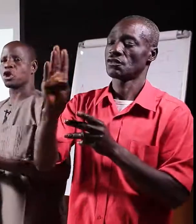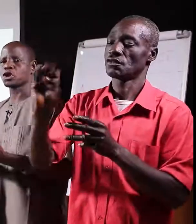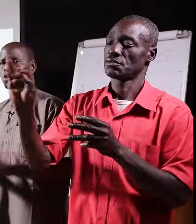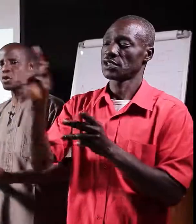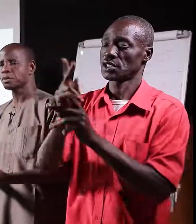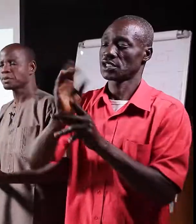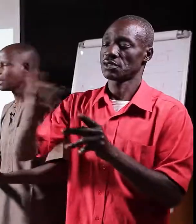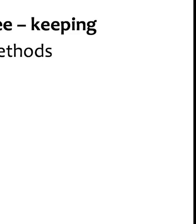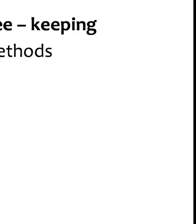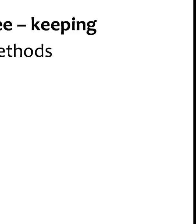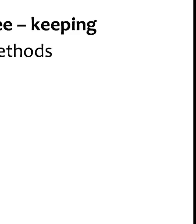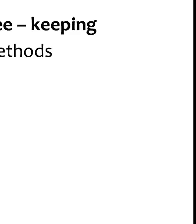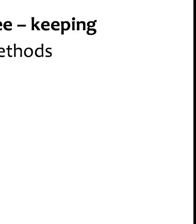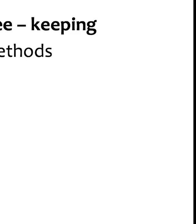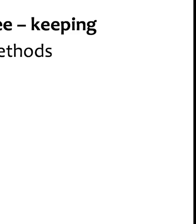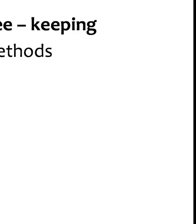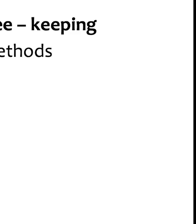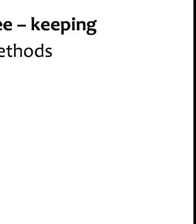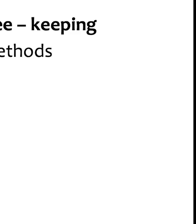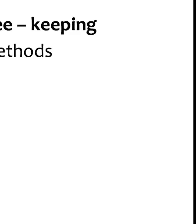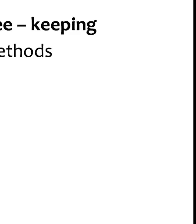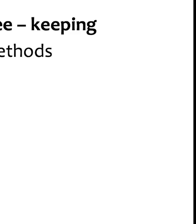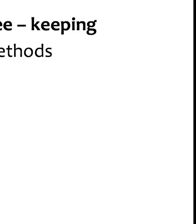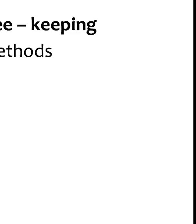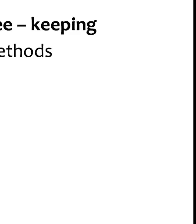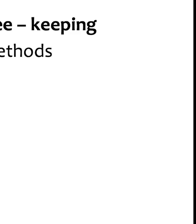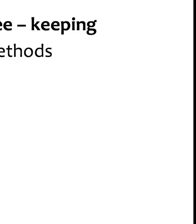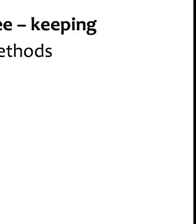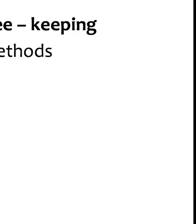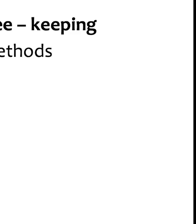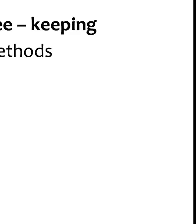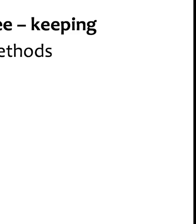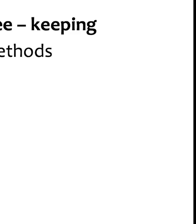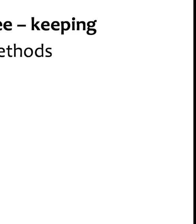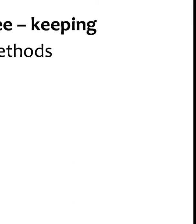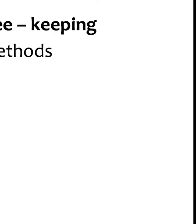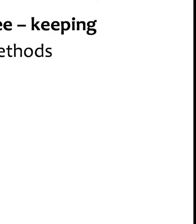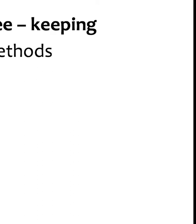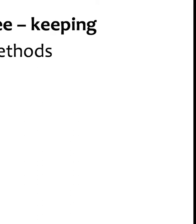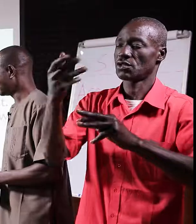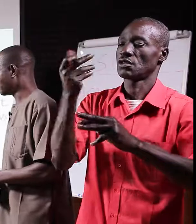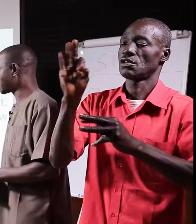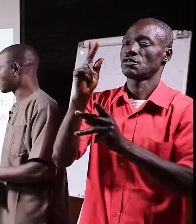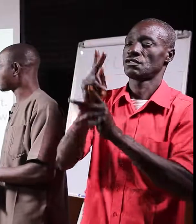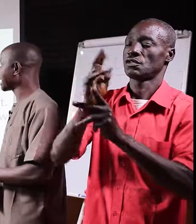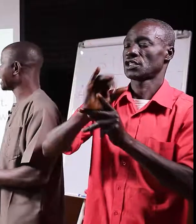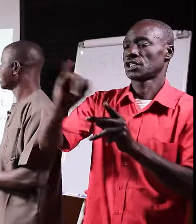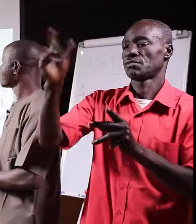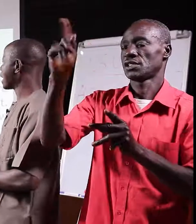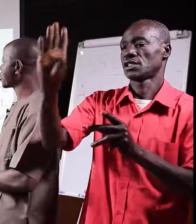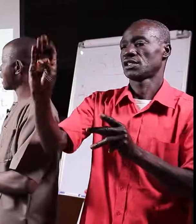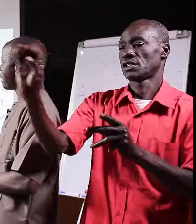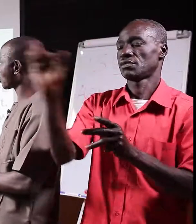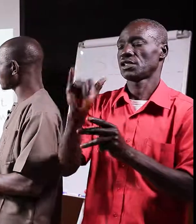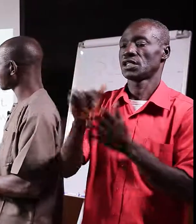we discussed two. I said we have the traditional methods and the modern methods. We discussed the